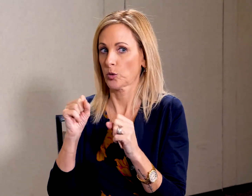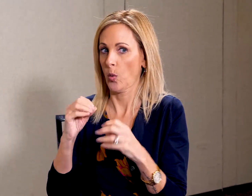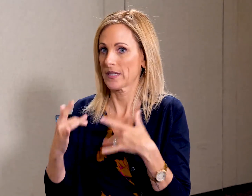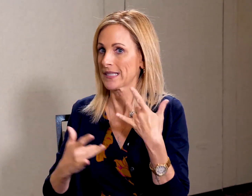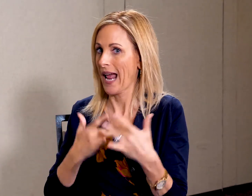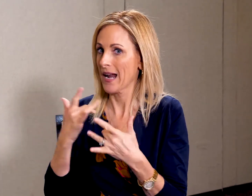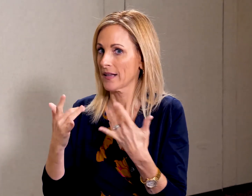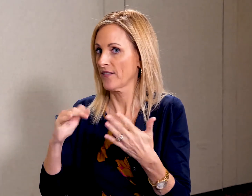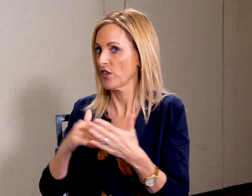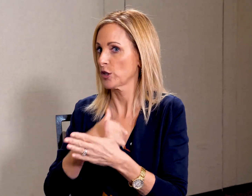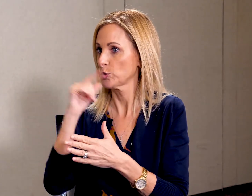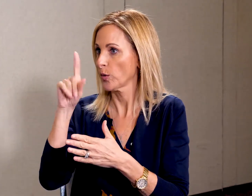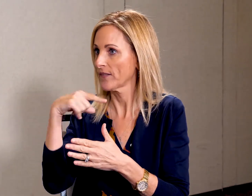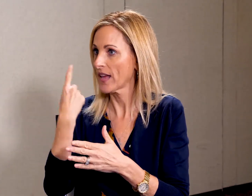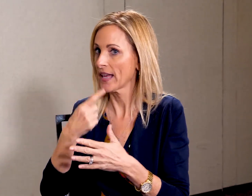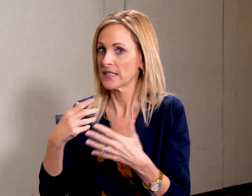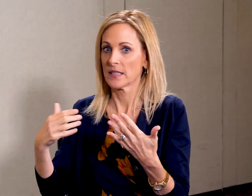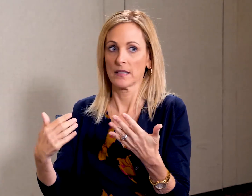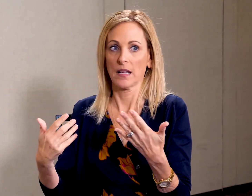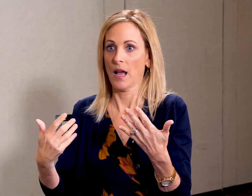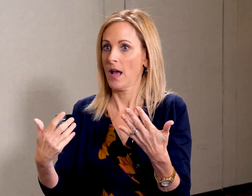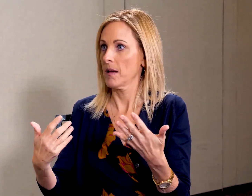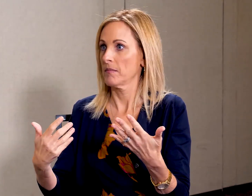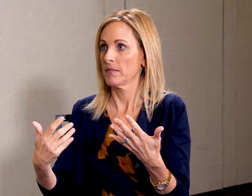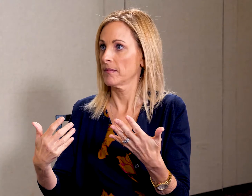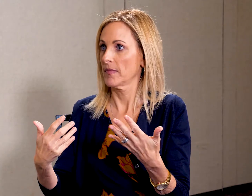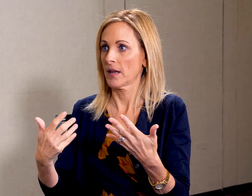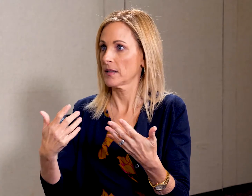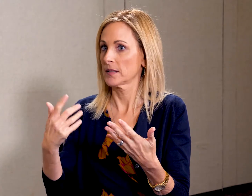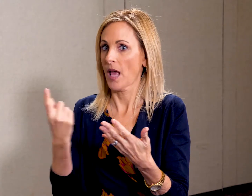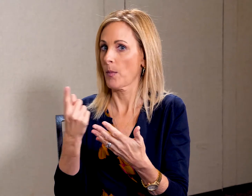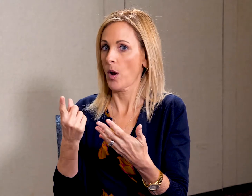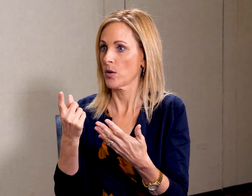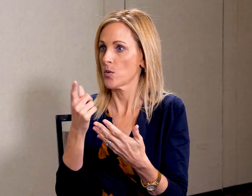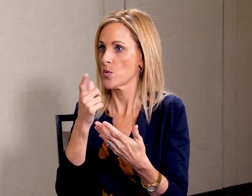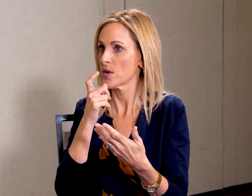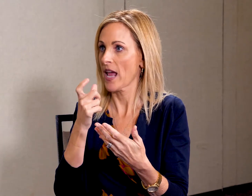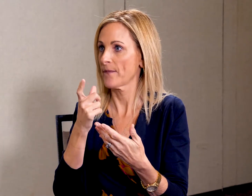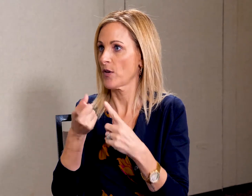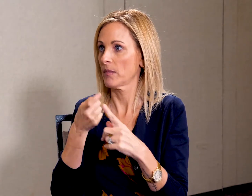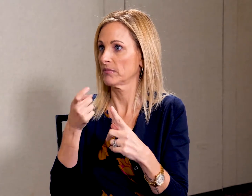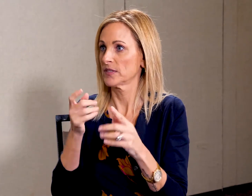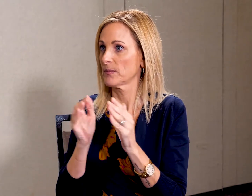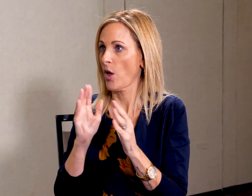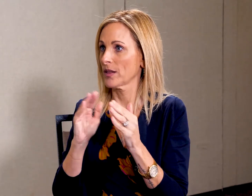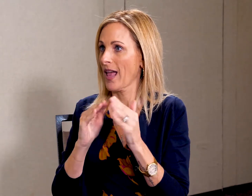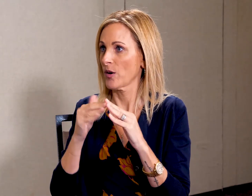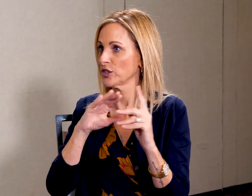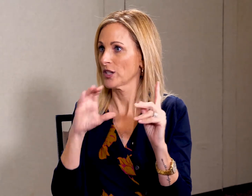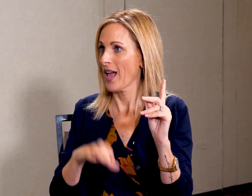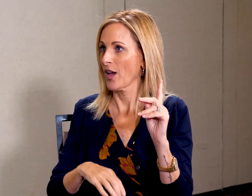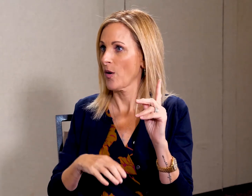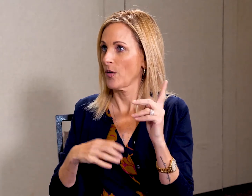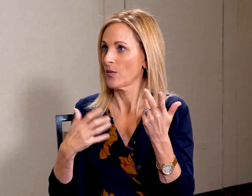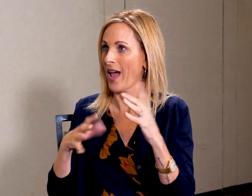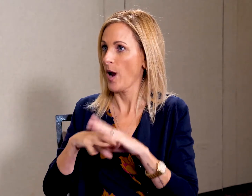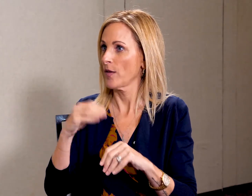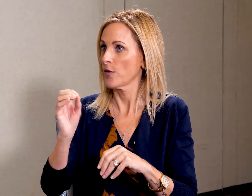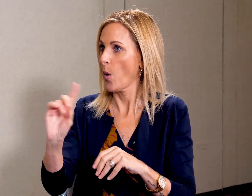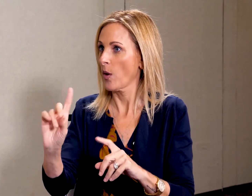Hollywood seemed to be very excited because I was a fresh face. I was someone who came from a small little town in Chicago. It's that sort